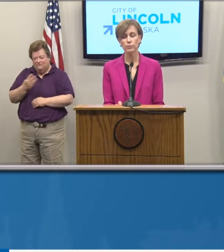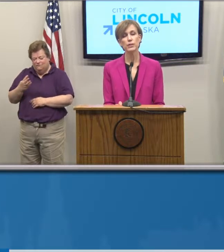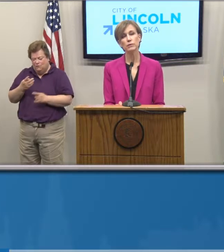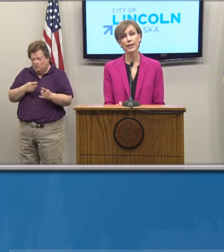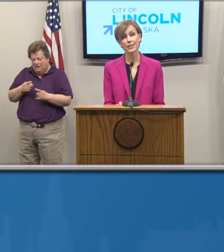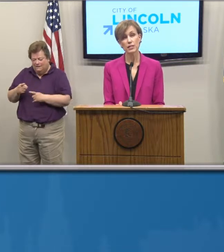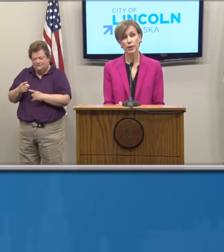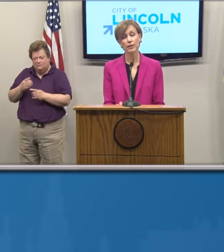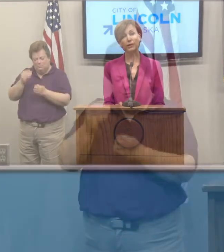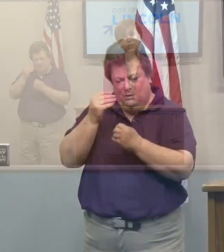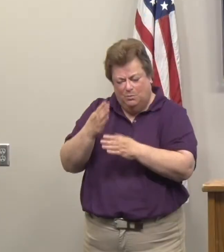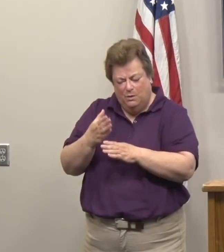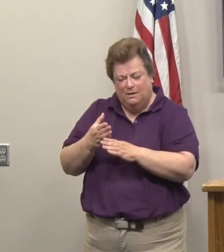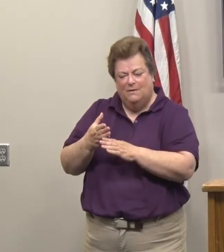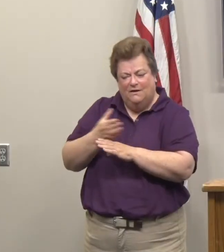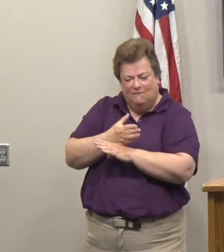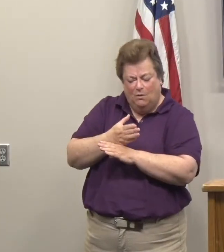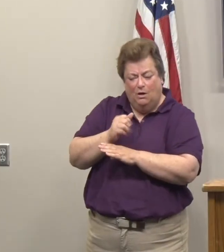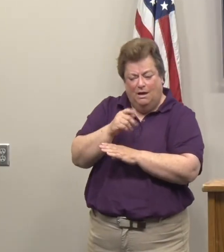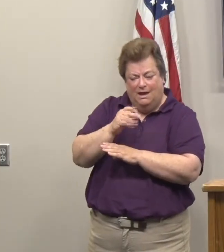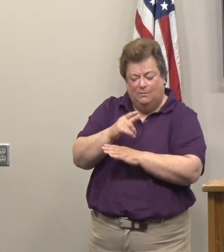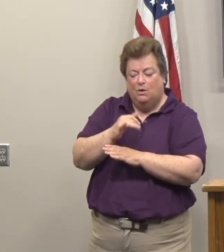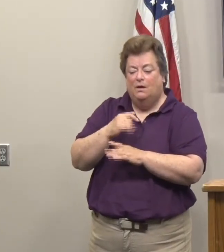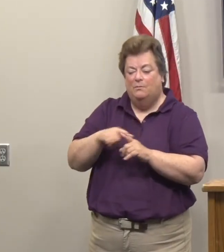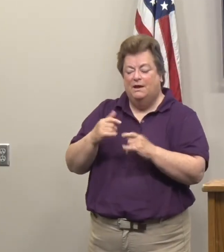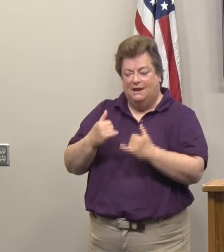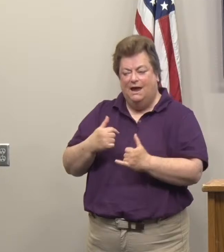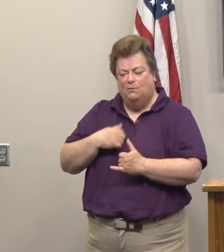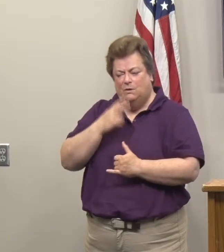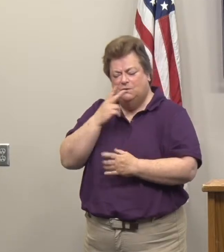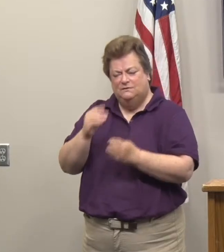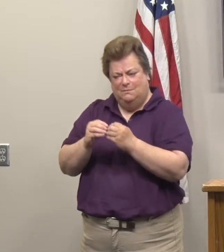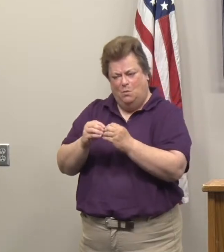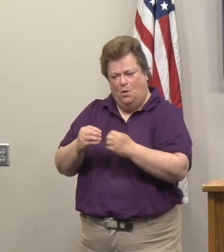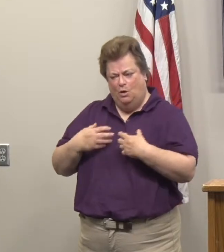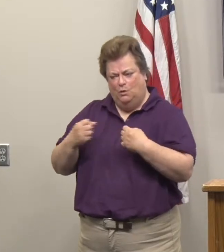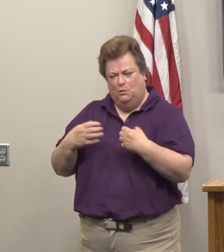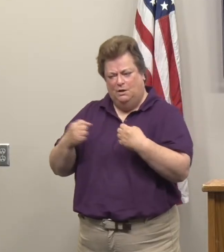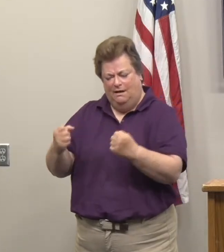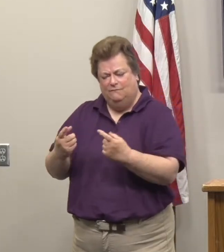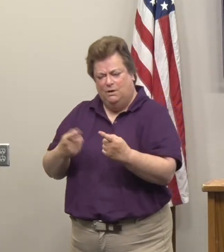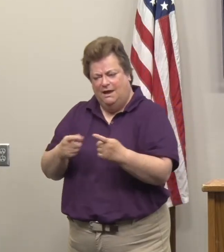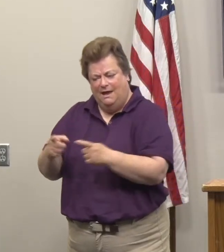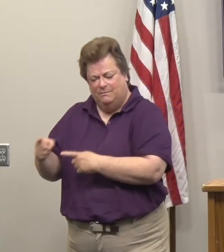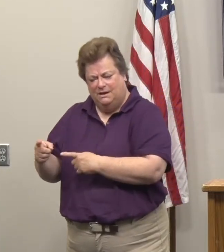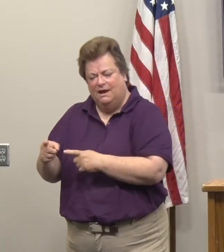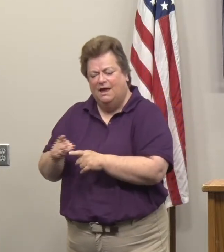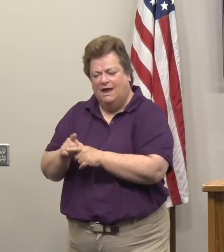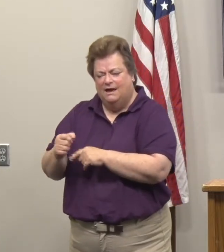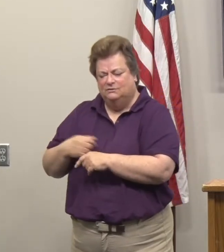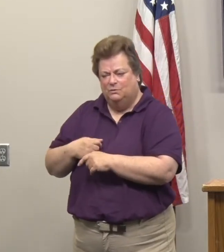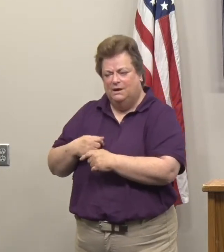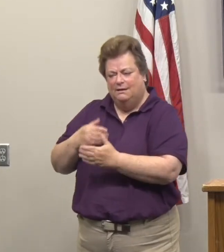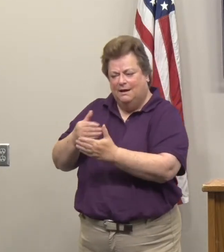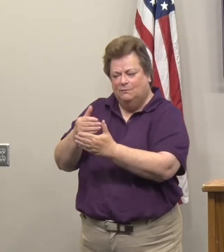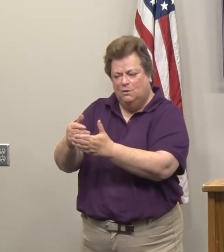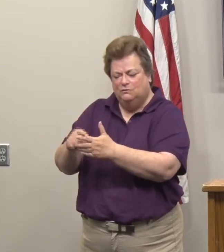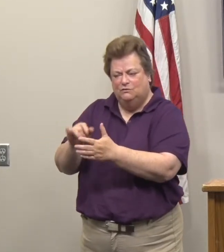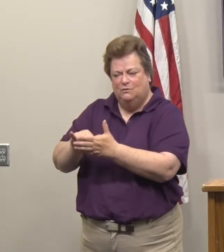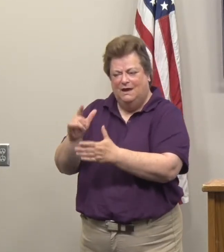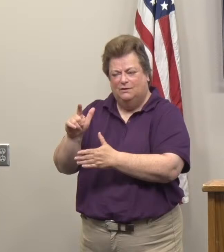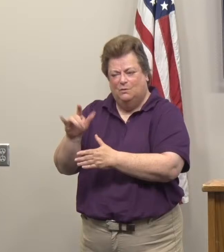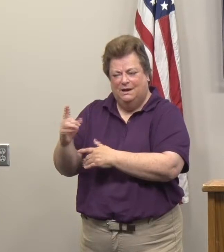April, so we do anticipate additional recoveries to be reported in the coming weeks as that 28-day marker is achieved by more of the individuals